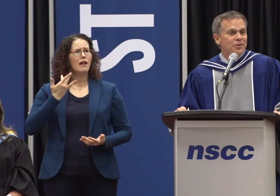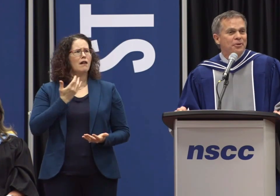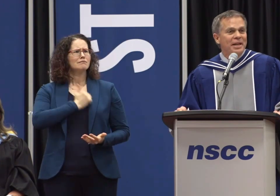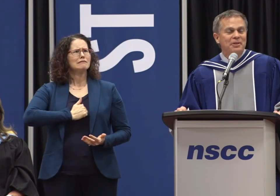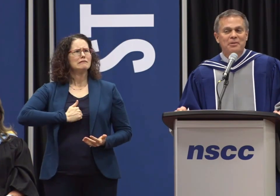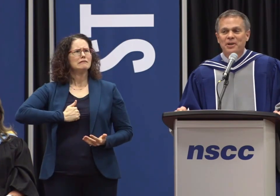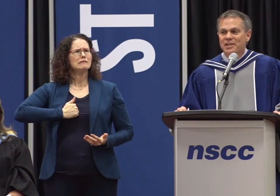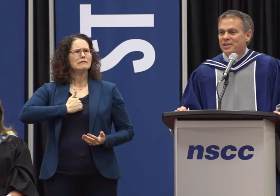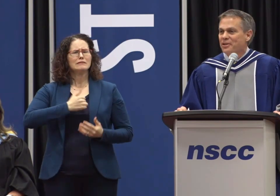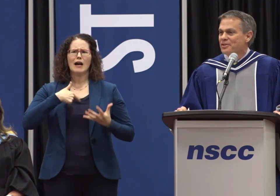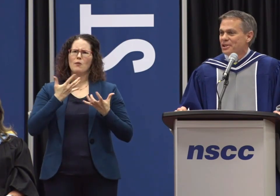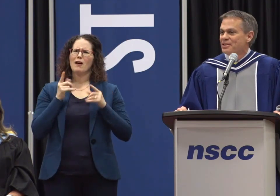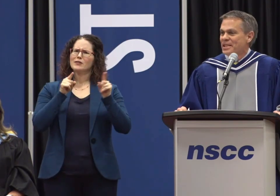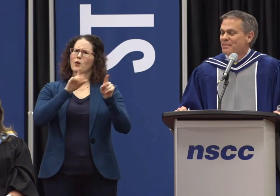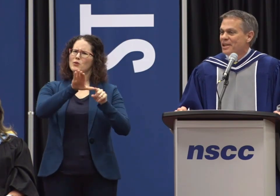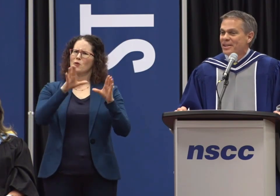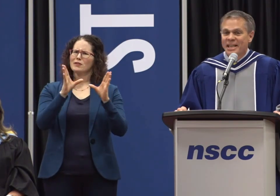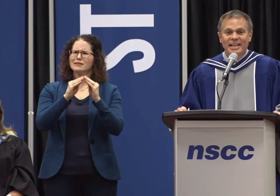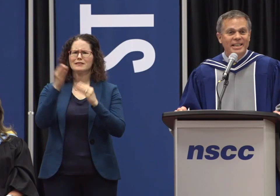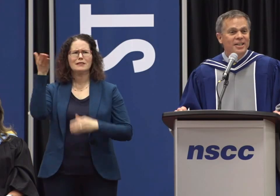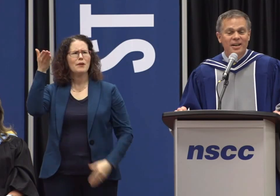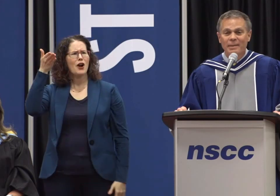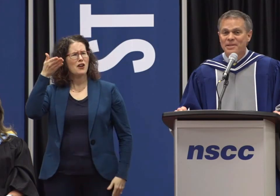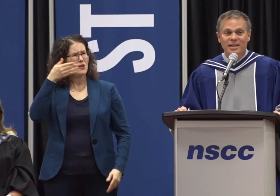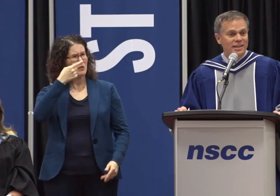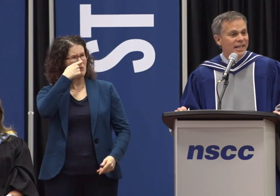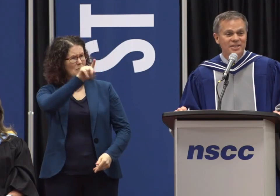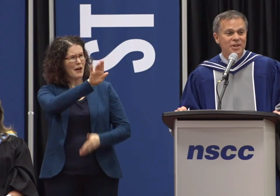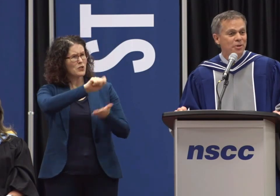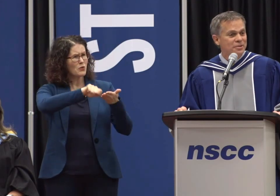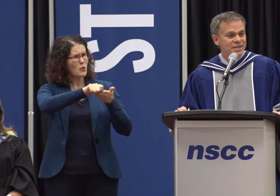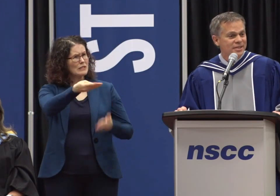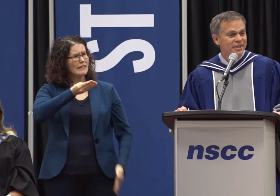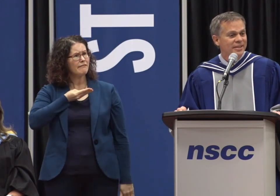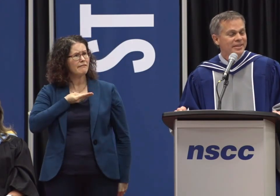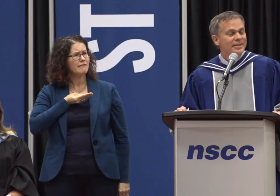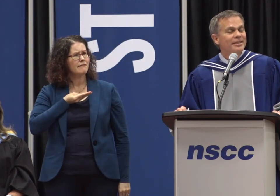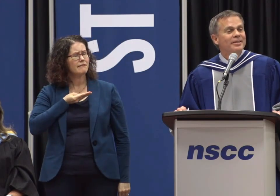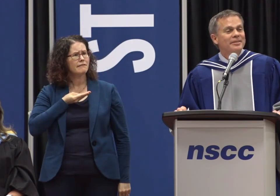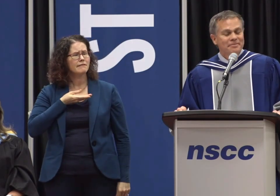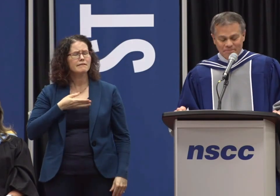so sorry, I really wanted to go to your seminar. Can I get a copy of the class notes?"